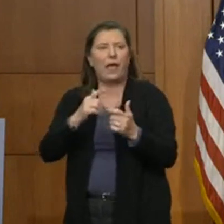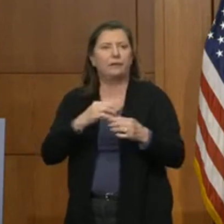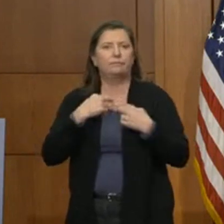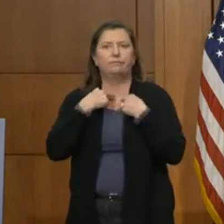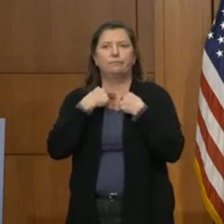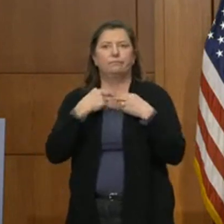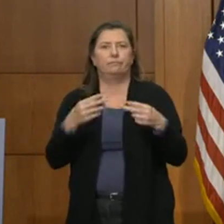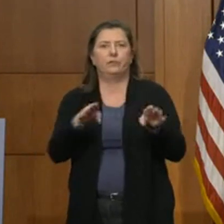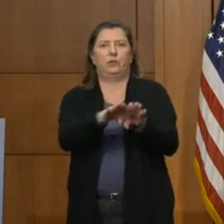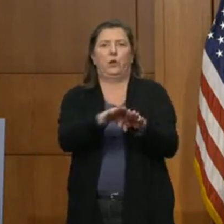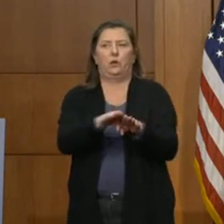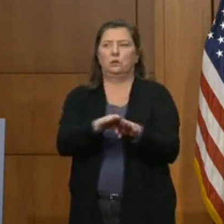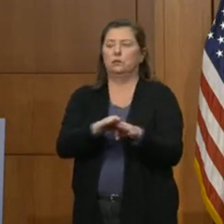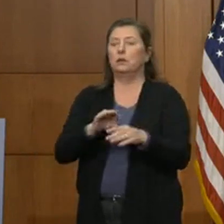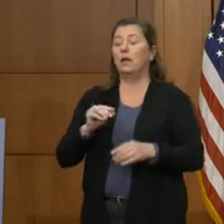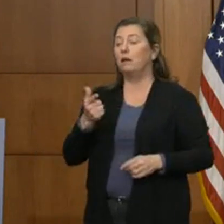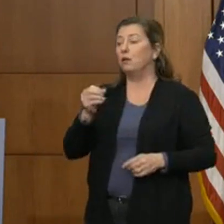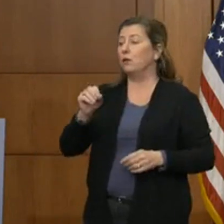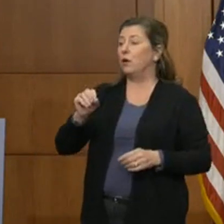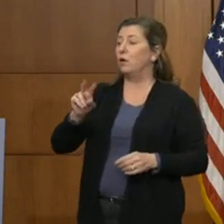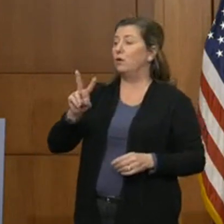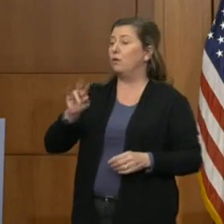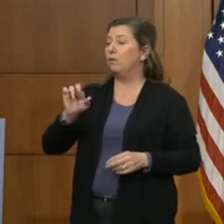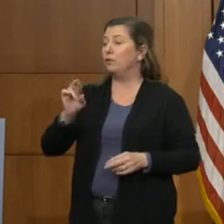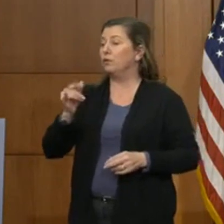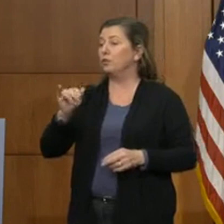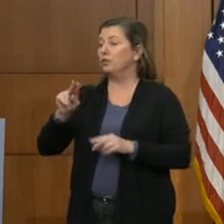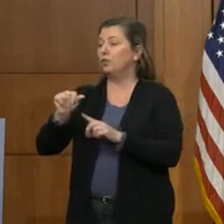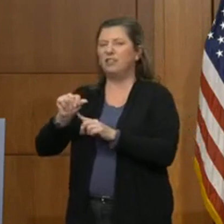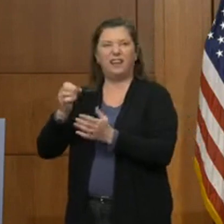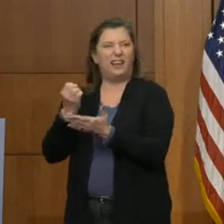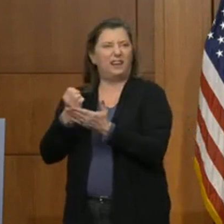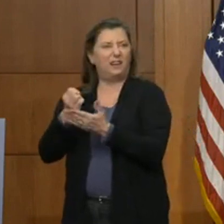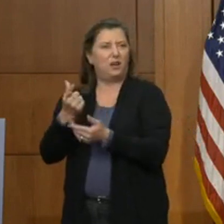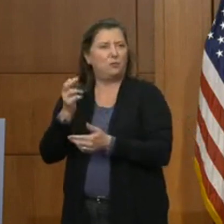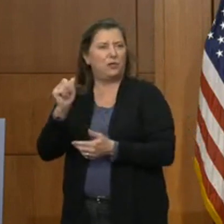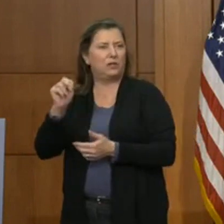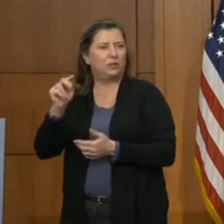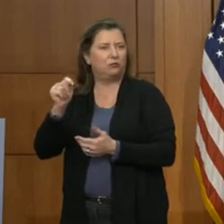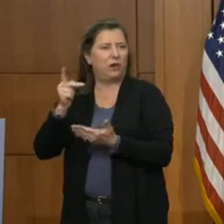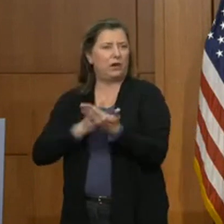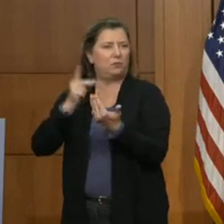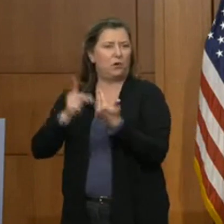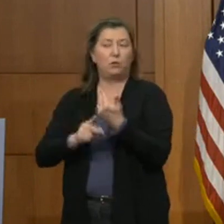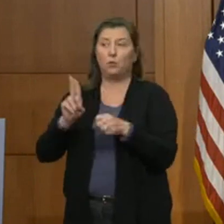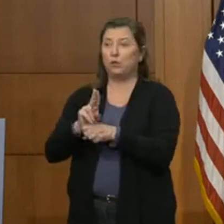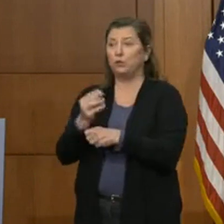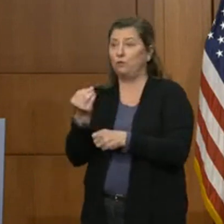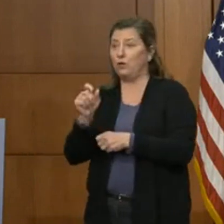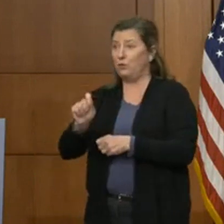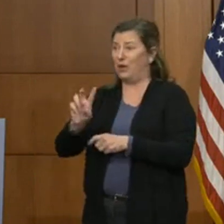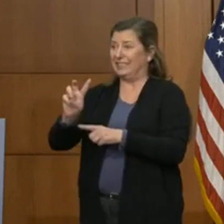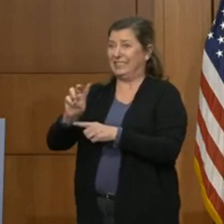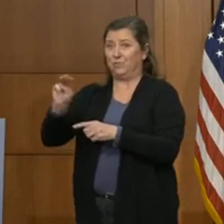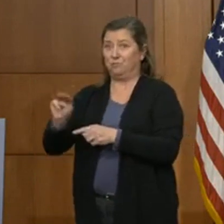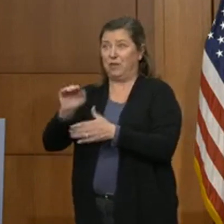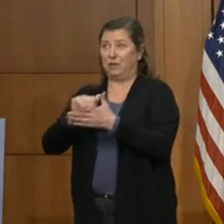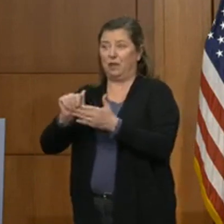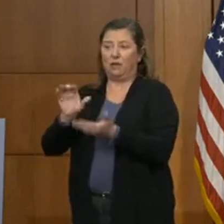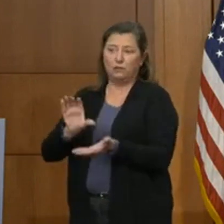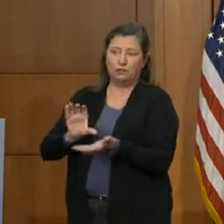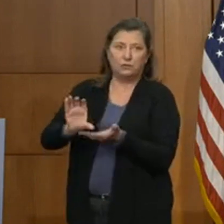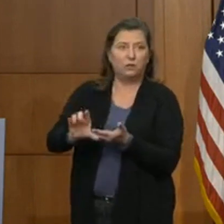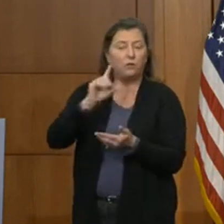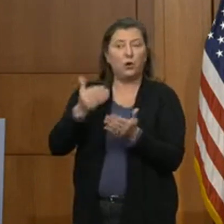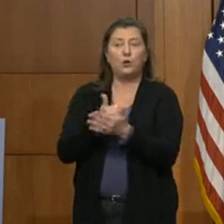Virginia economic grant program will use $14.6 million in its funding for a new economic